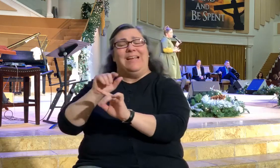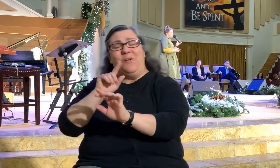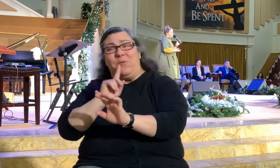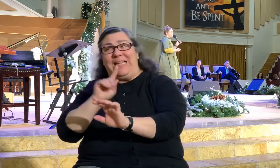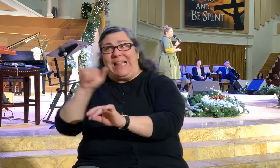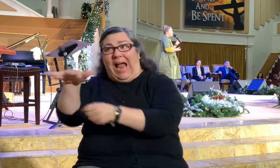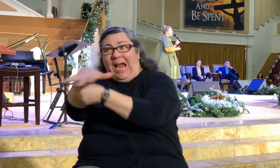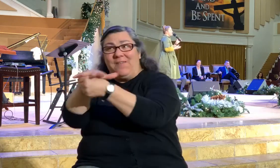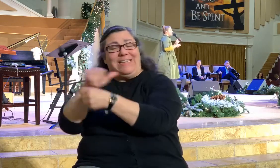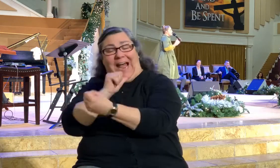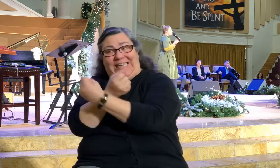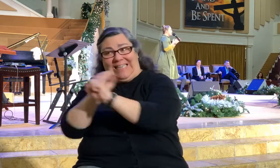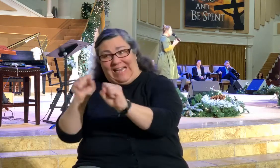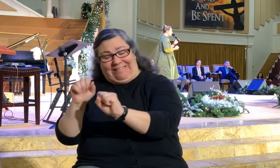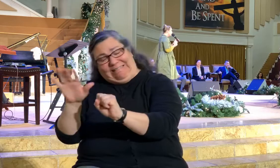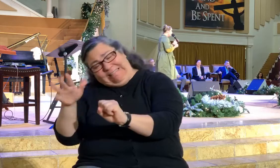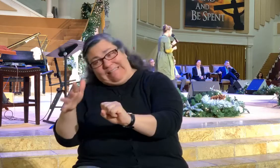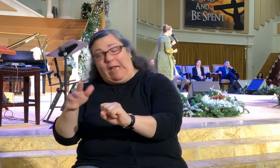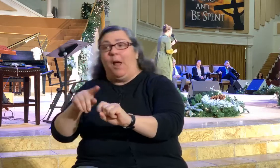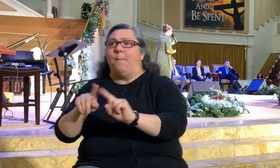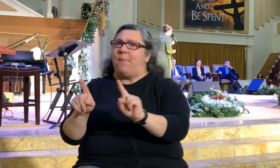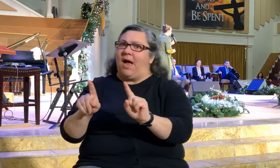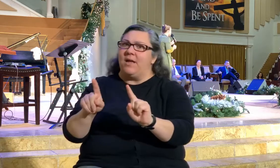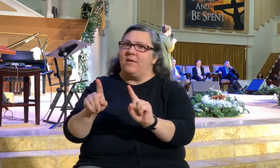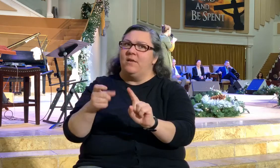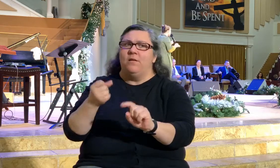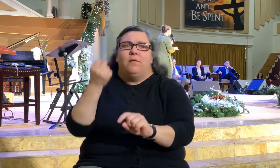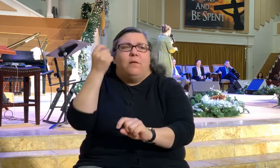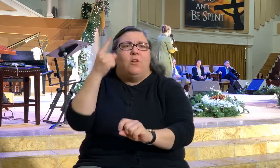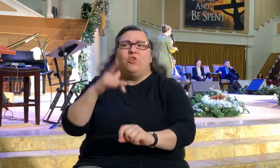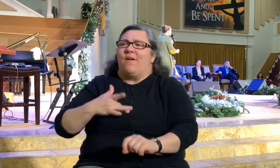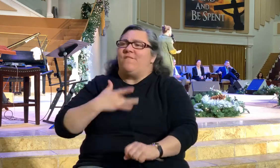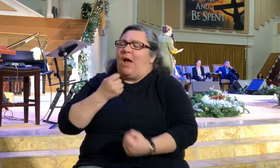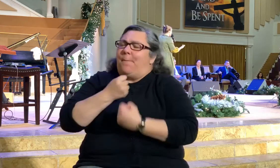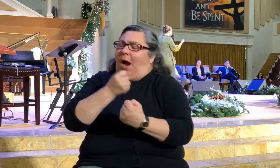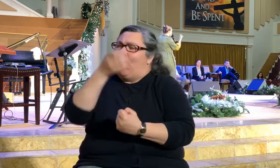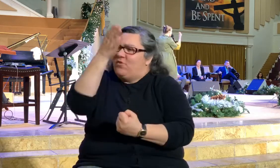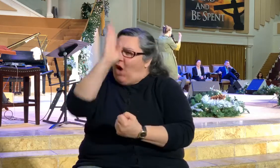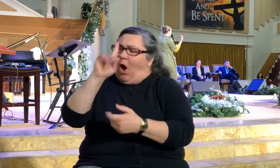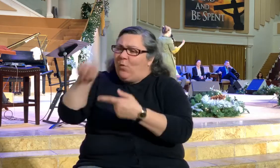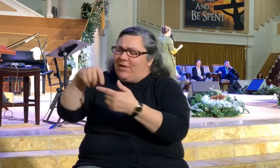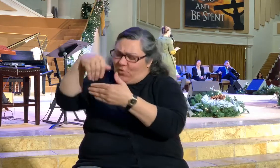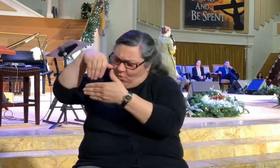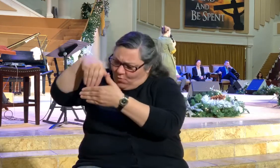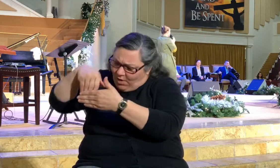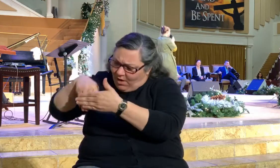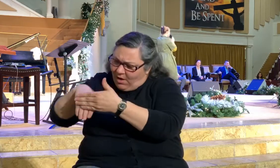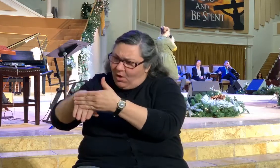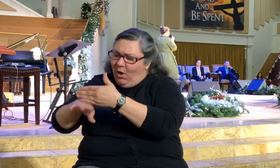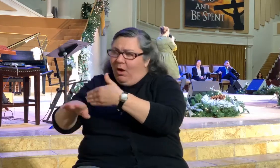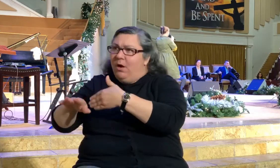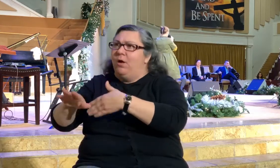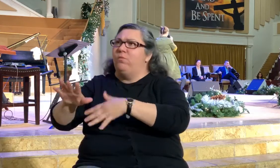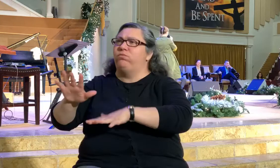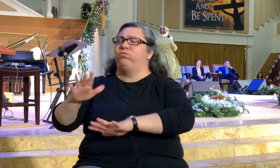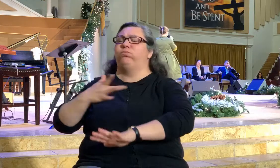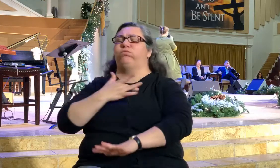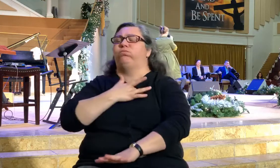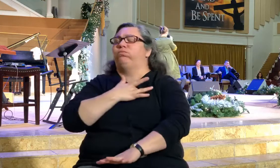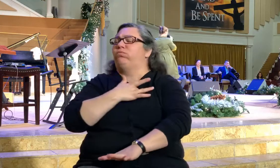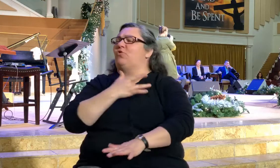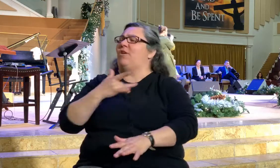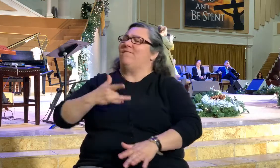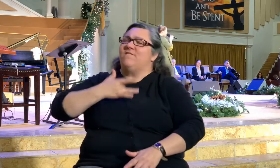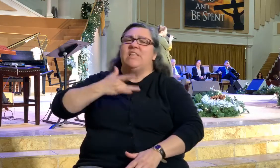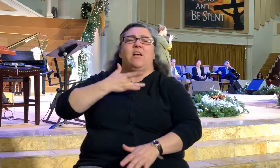place I've ever been to. But you could feel the power of God the minute you stepped up those stairs and started walking that building. And you could feel